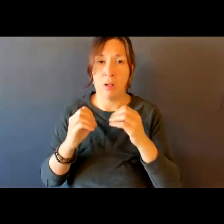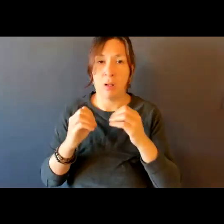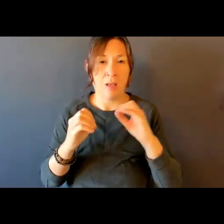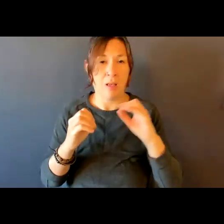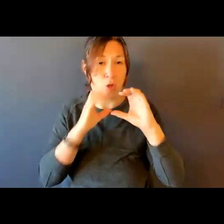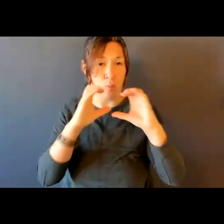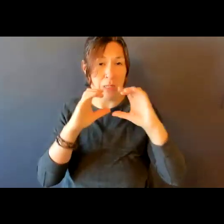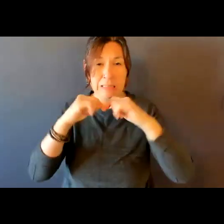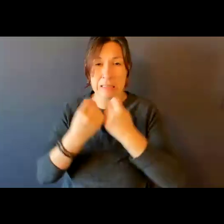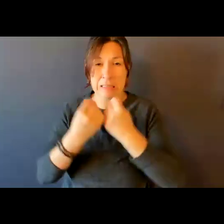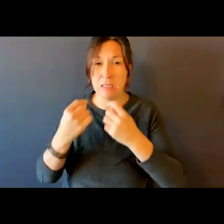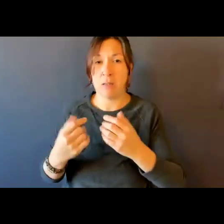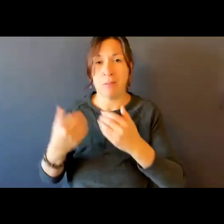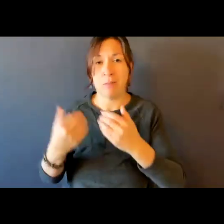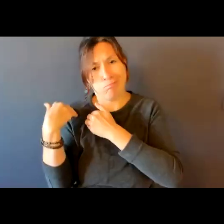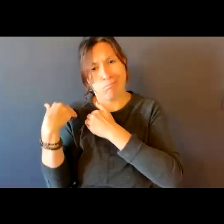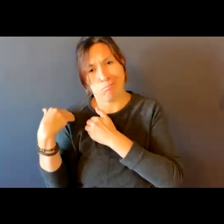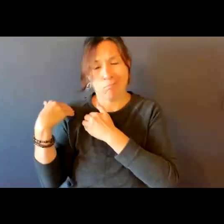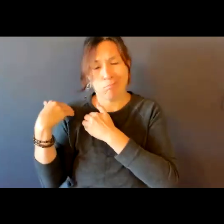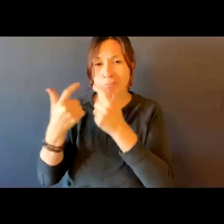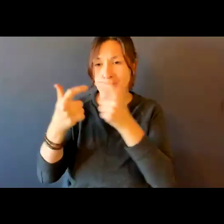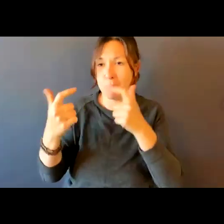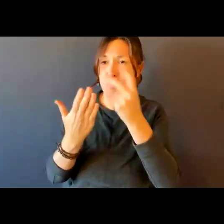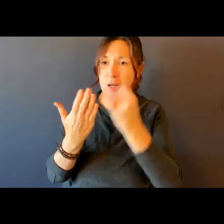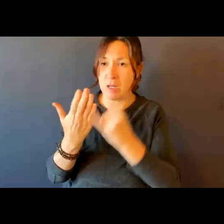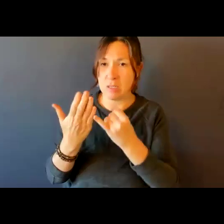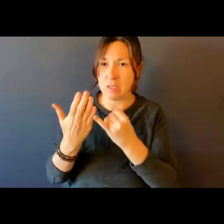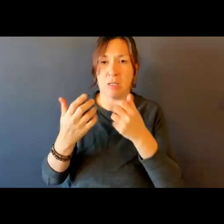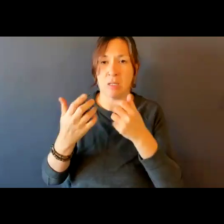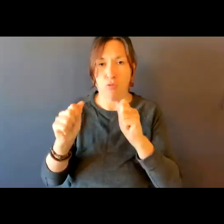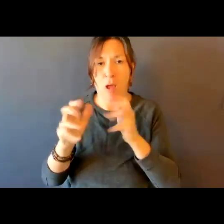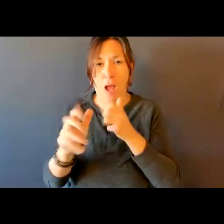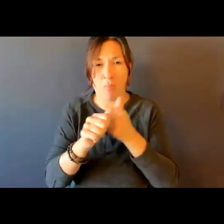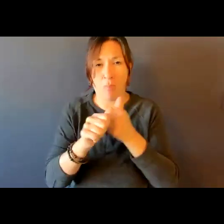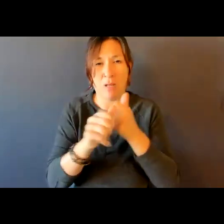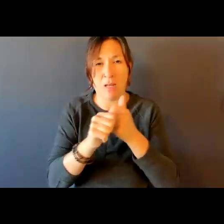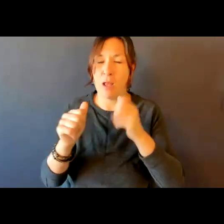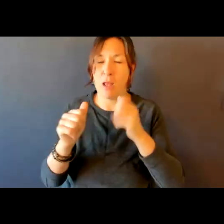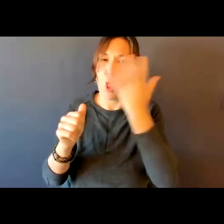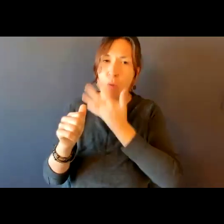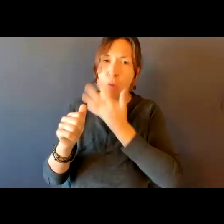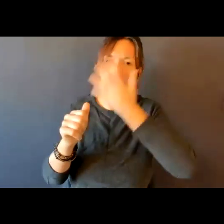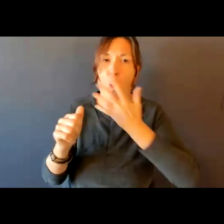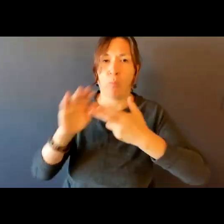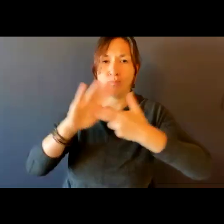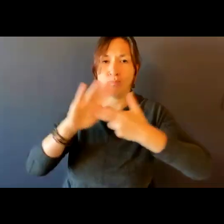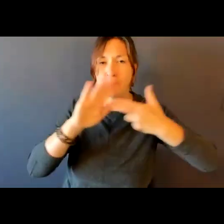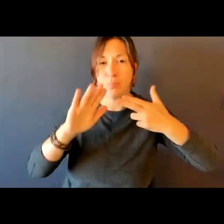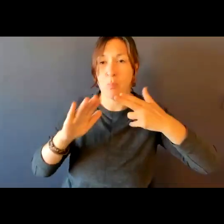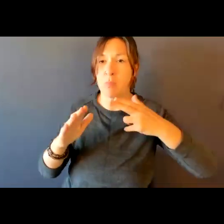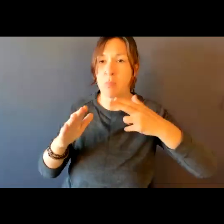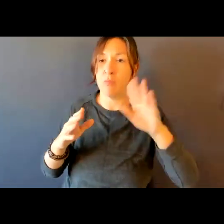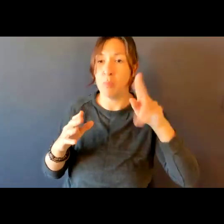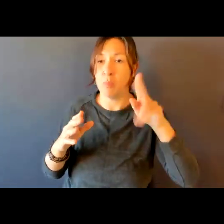big projects and continues to implement updated district branding so that our communications are immediately